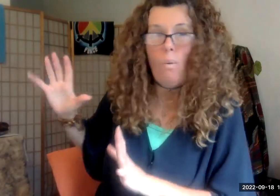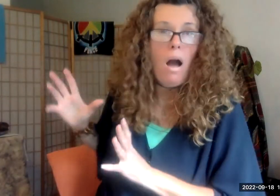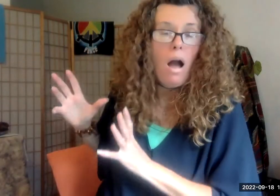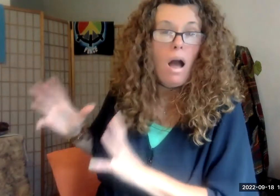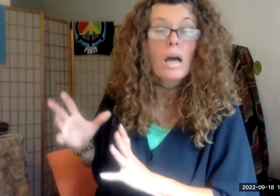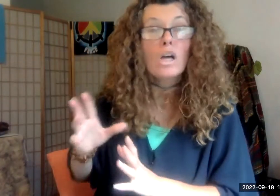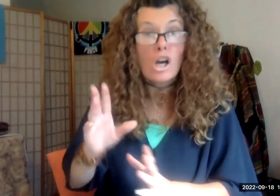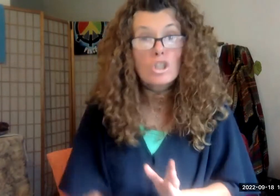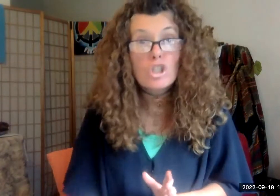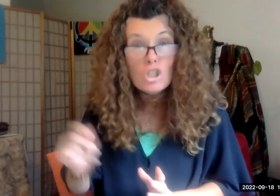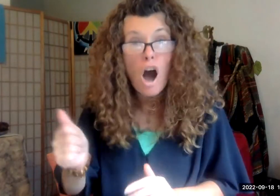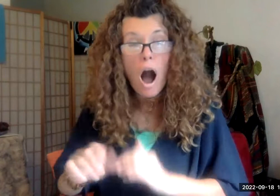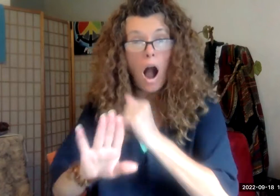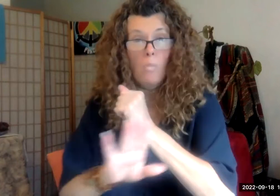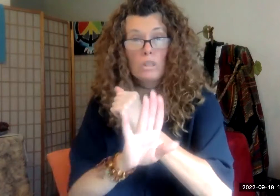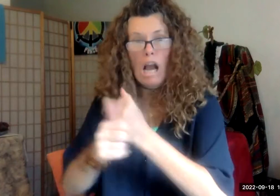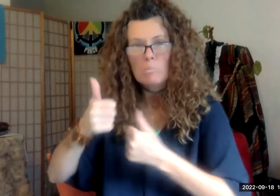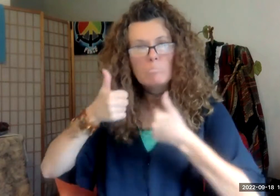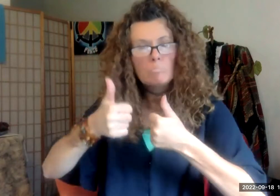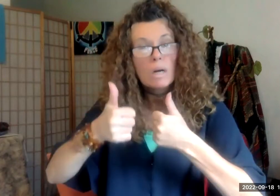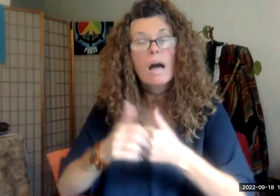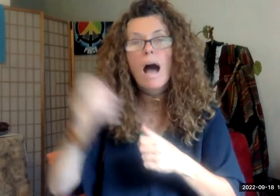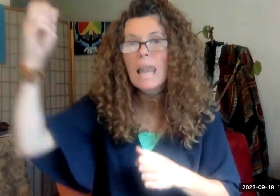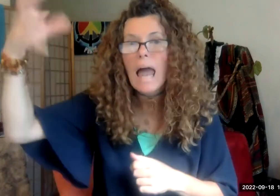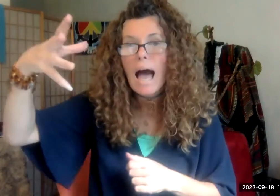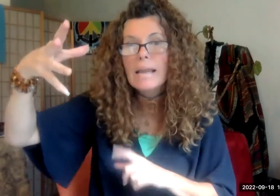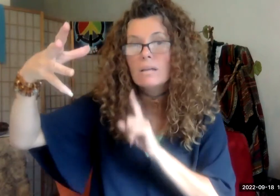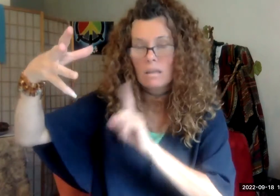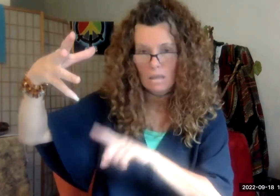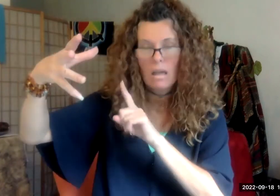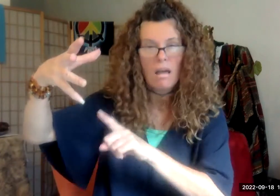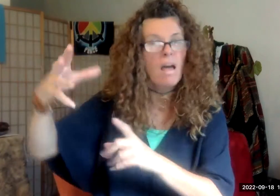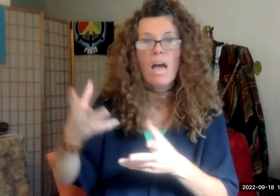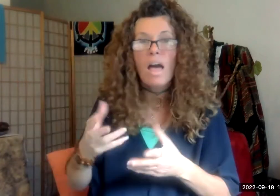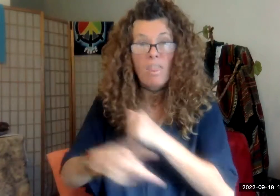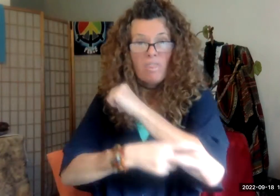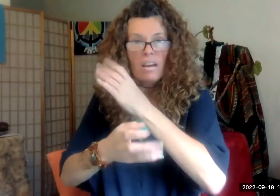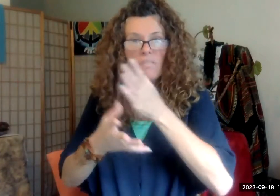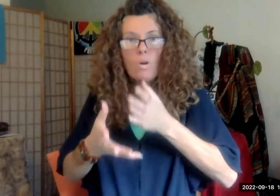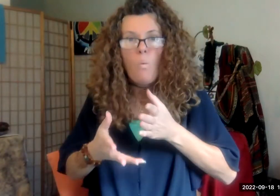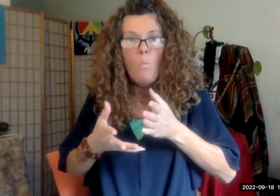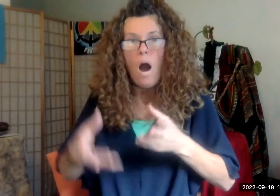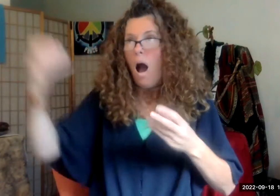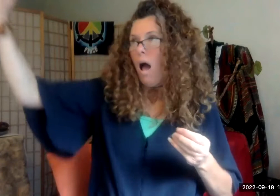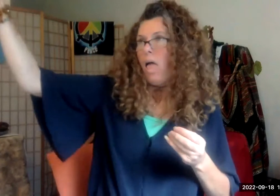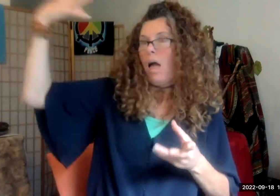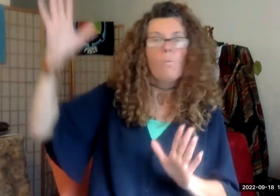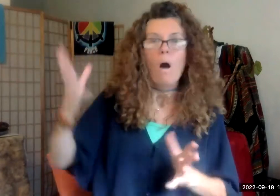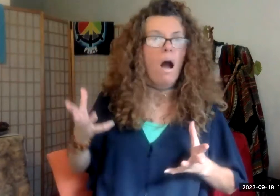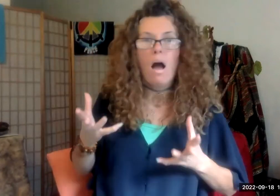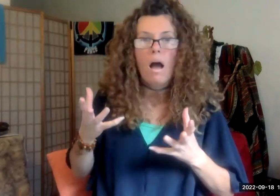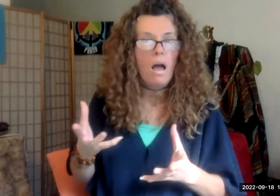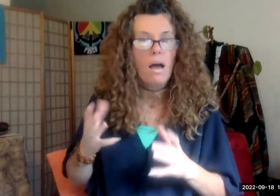at this. But the other thing is just light, as I mentioned. Thieves don't want to be operating in well-lit areas. Now,